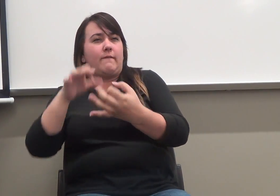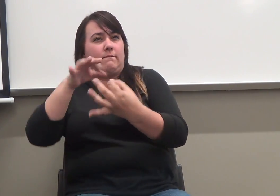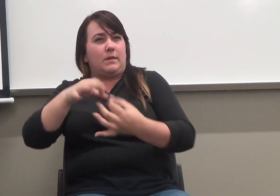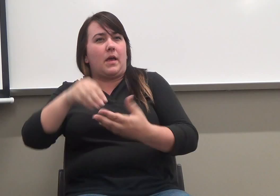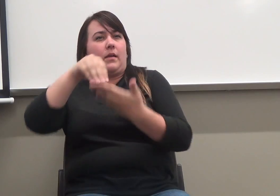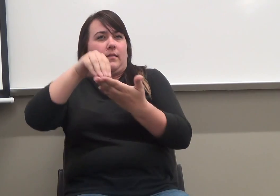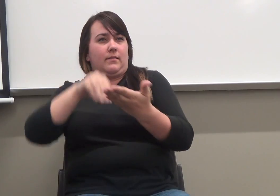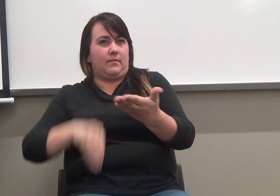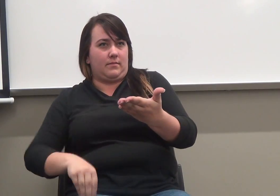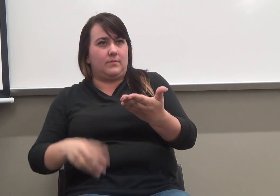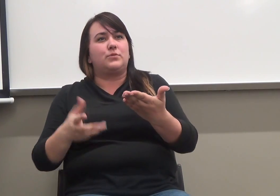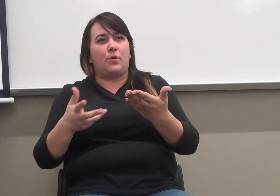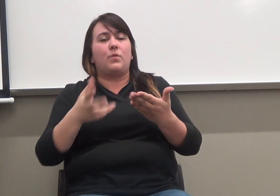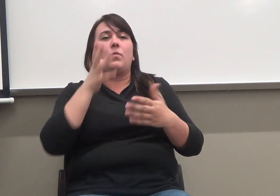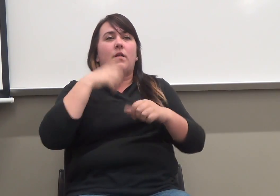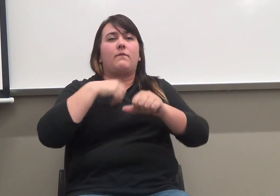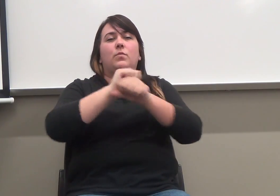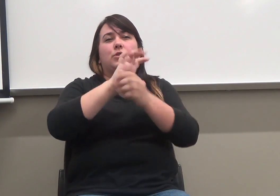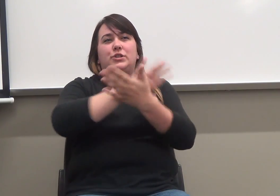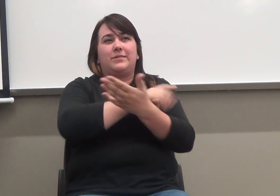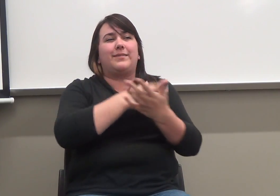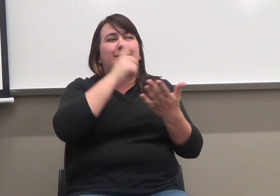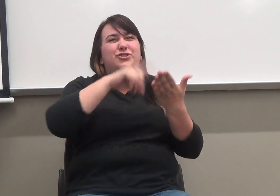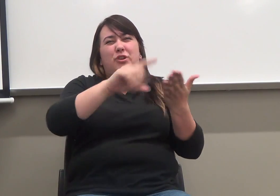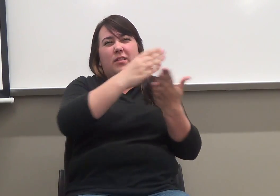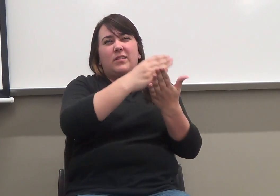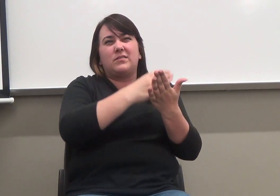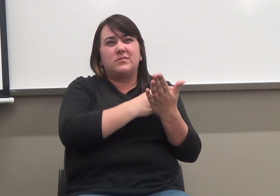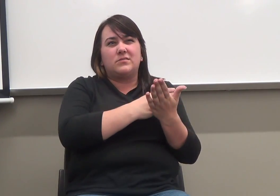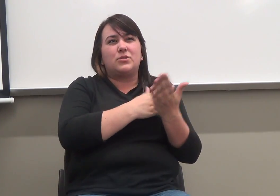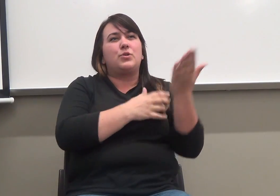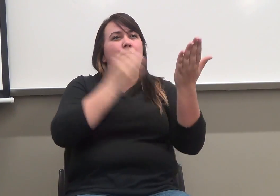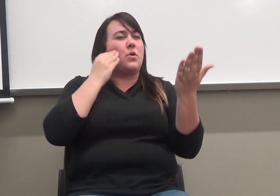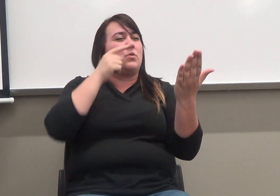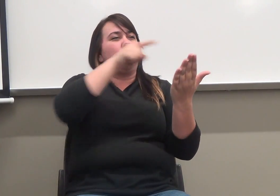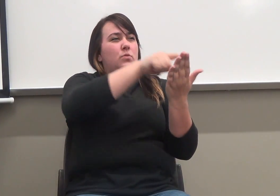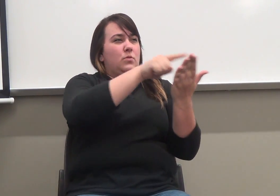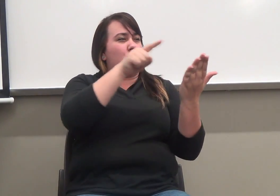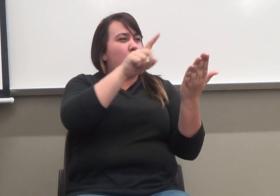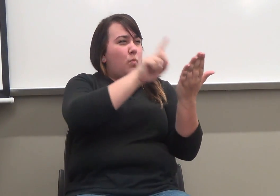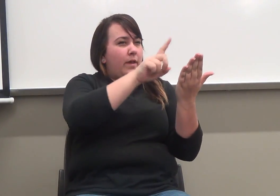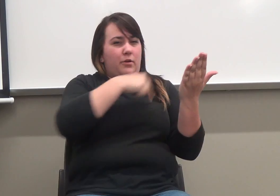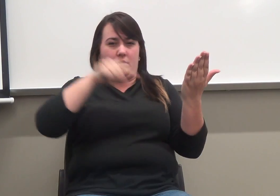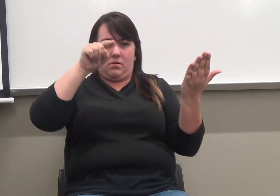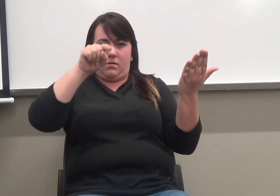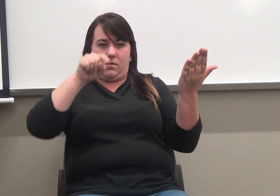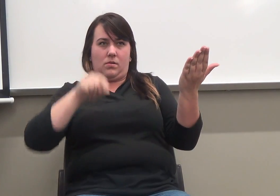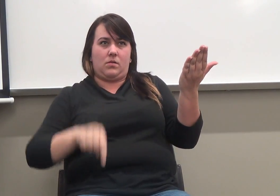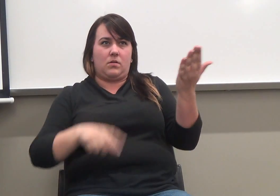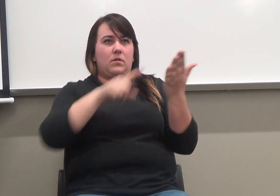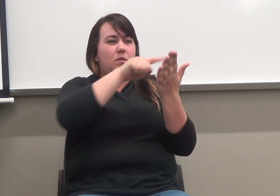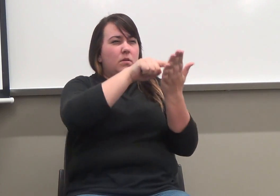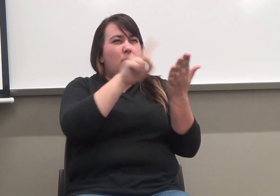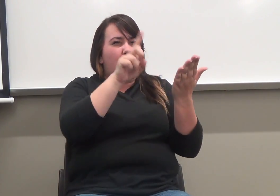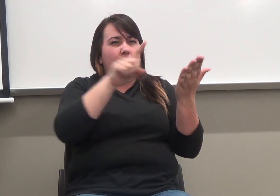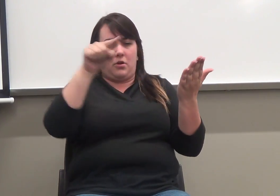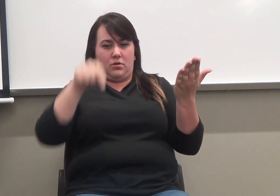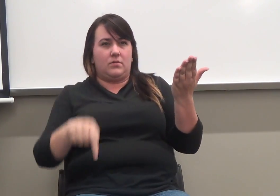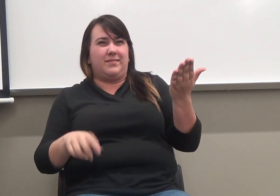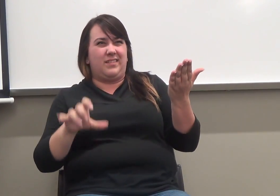you will have a worksheet, a checklist, so that you know what you're looking for. So again, this worry of, oh my God, I don't know how